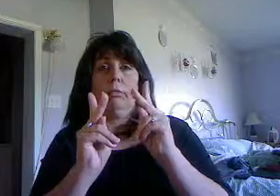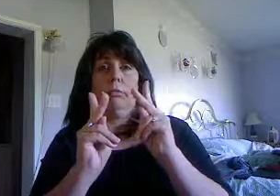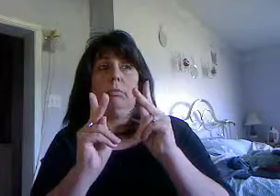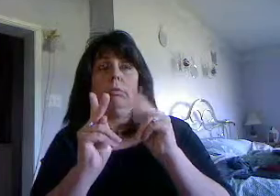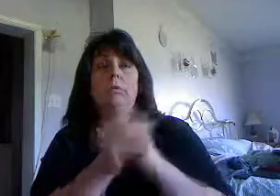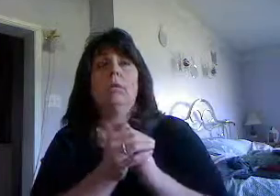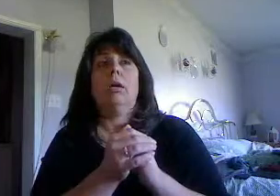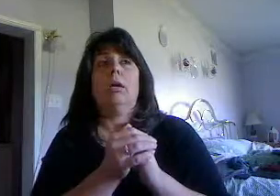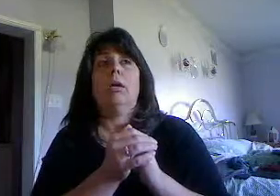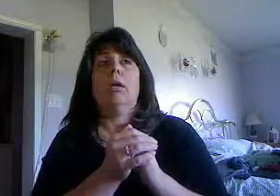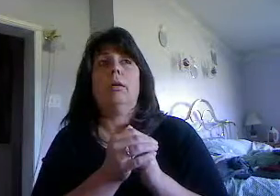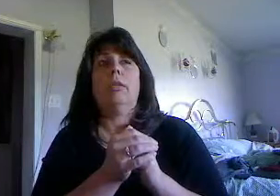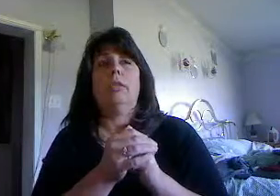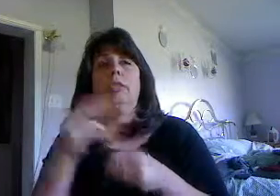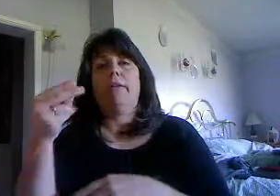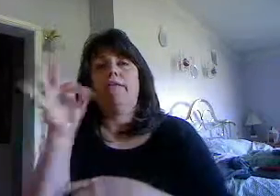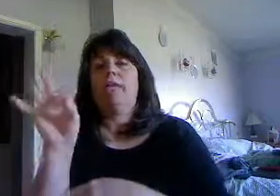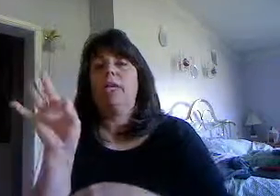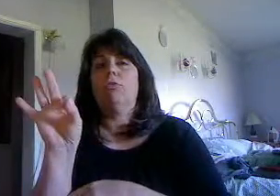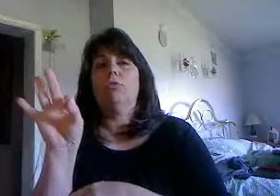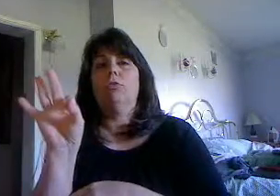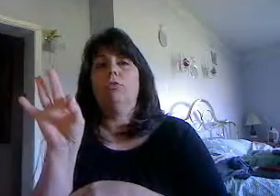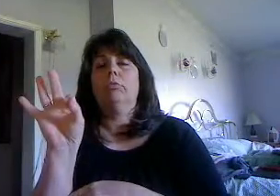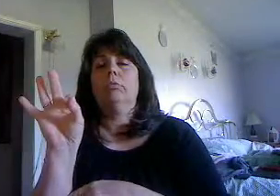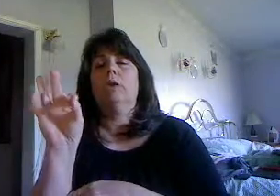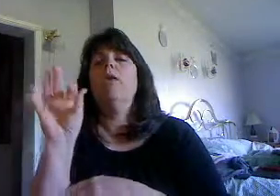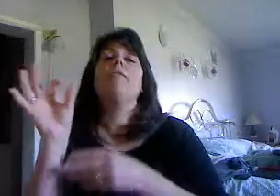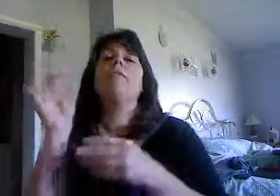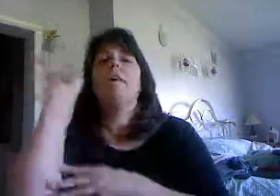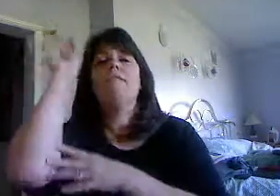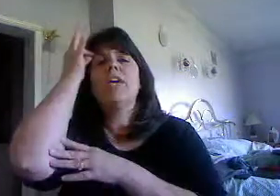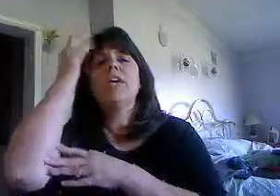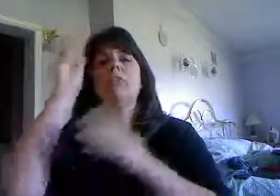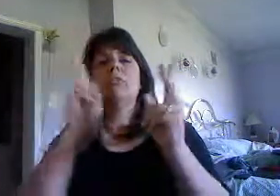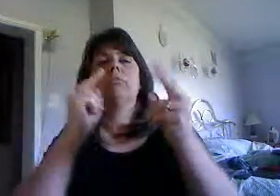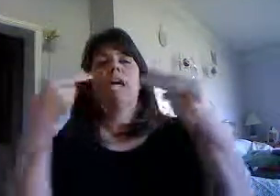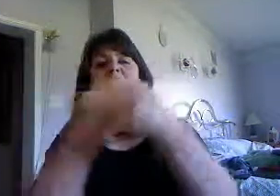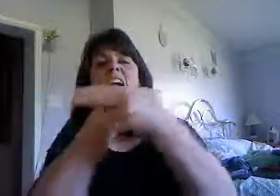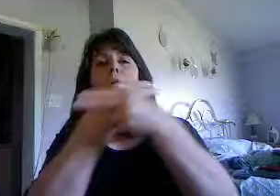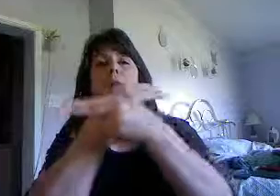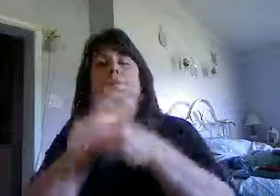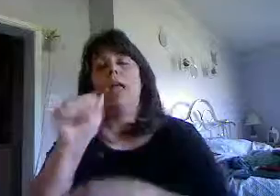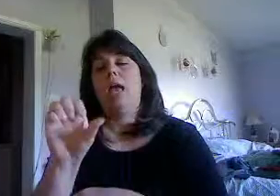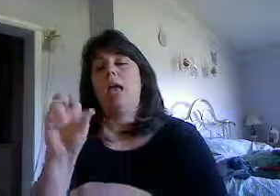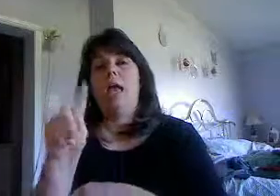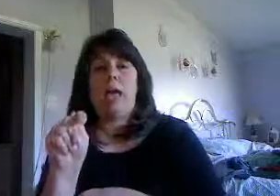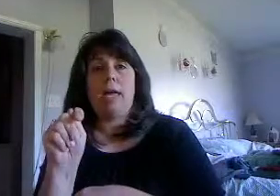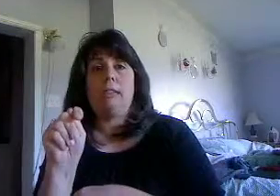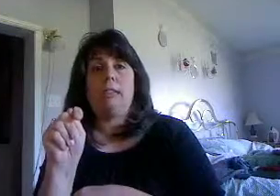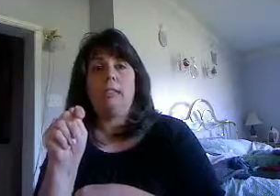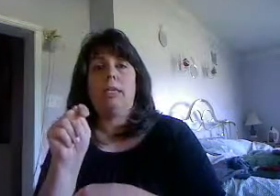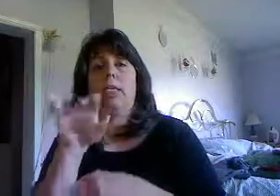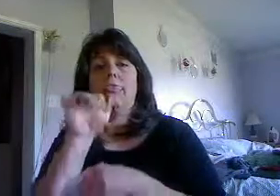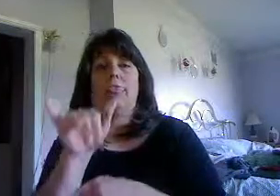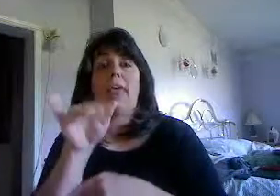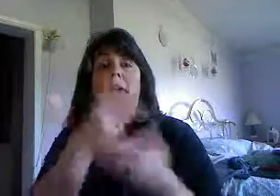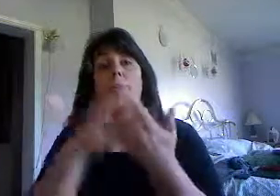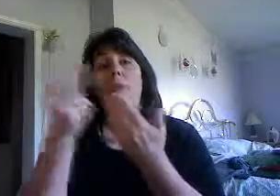put a tax on gasoline so that every time anyone buys a gallon of gasoline, they pay a tax.